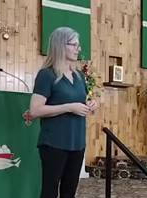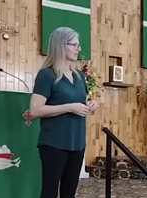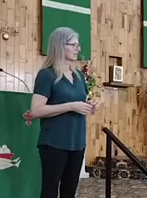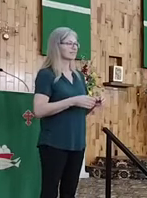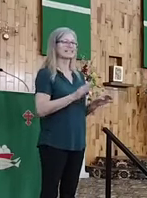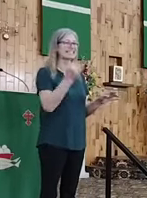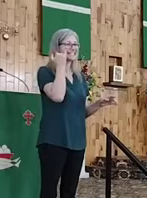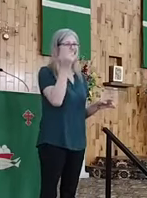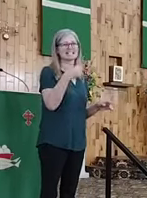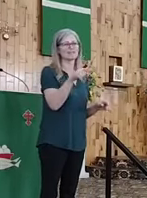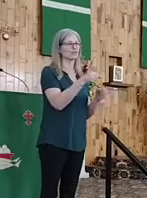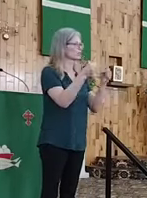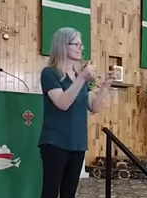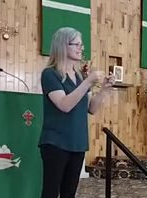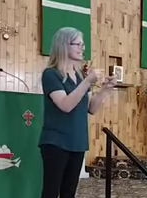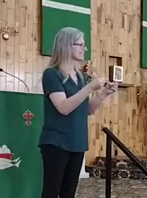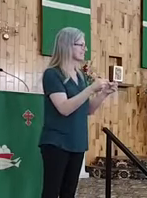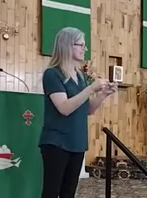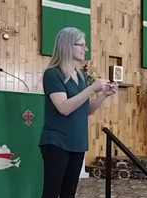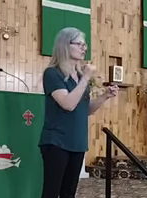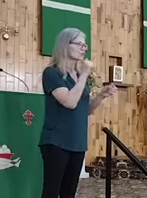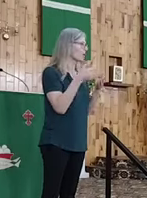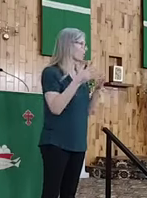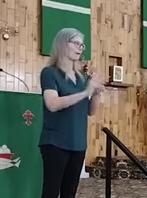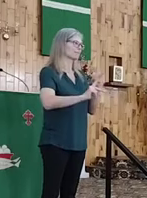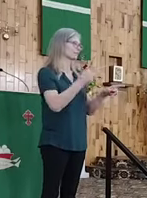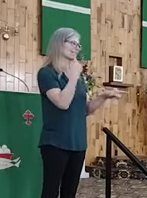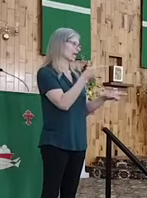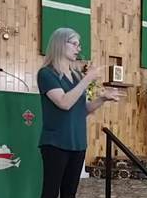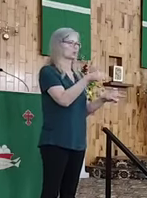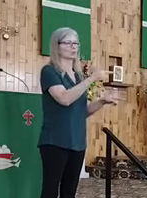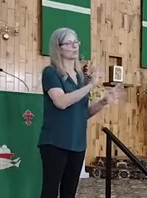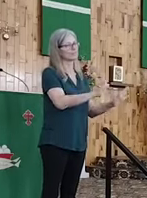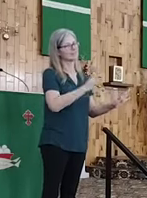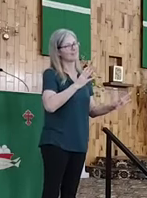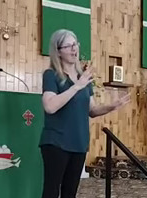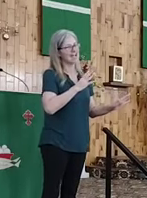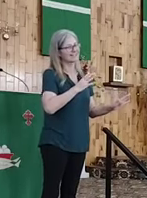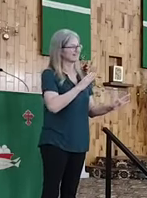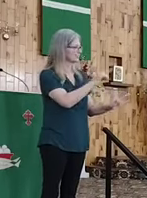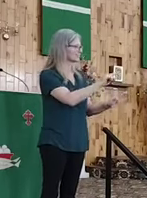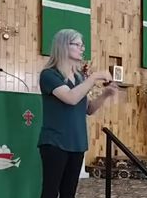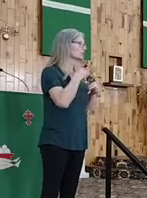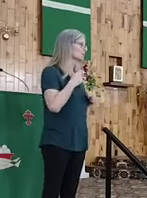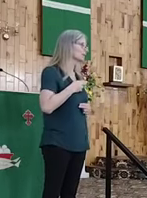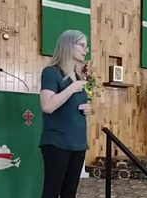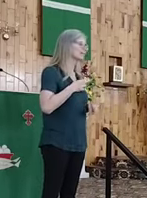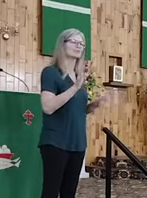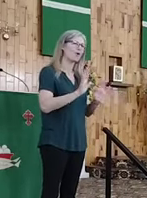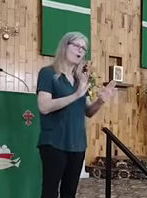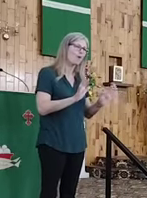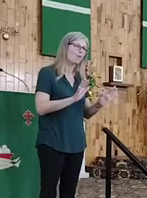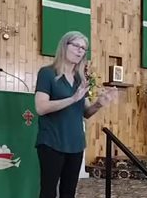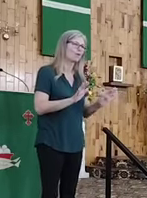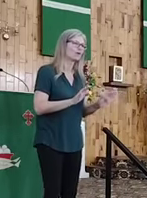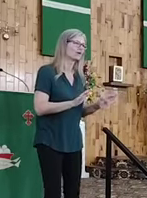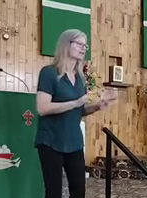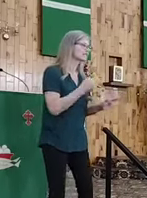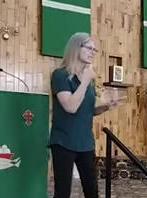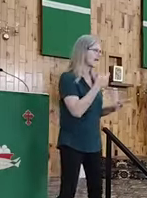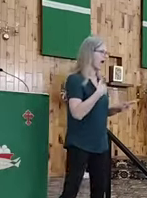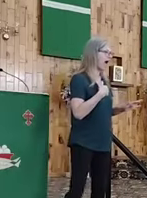No. When I sin, I fall short. When I sin, I'm in darkness. And so I need the love of God, the light of God